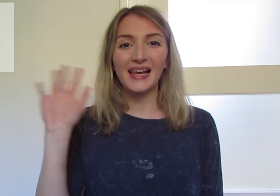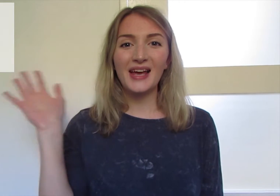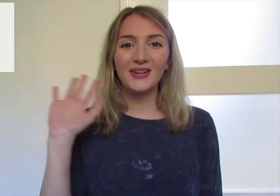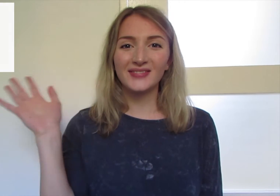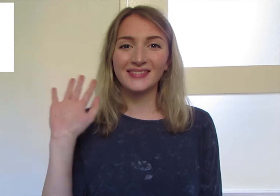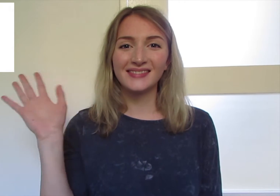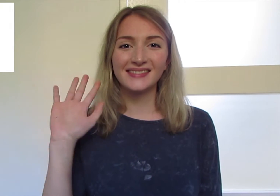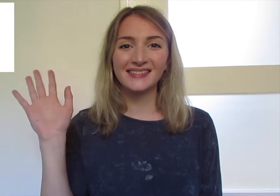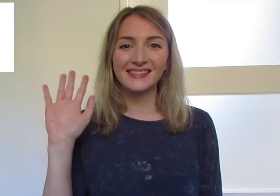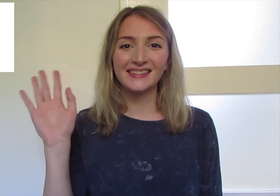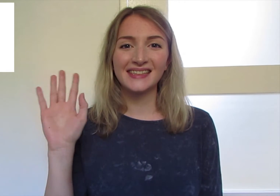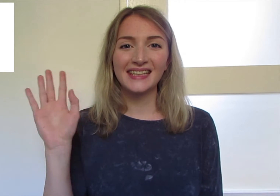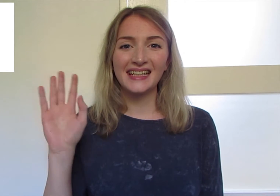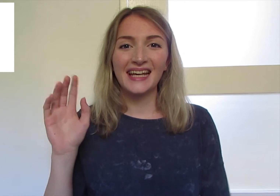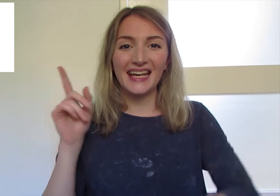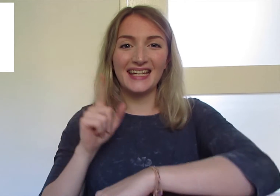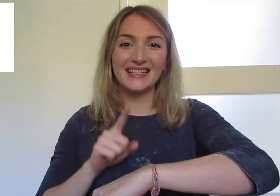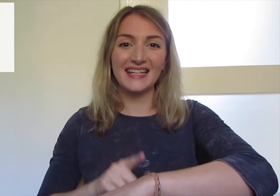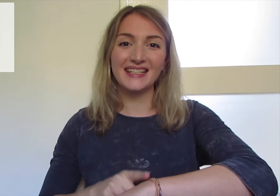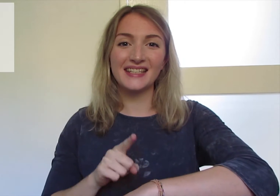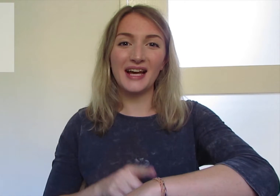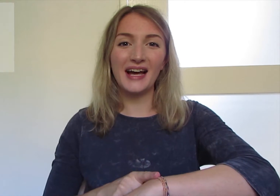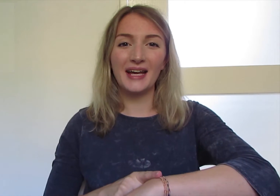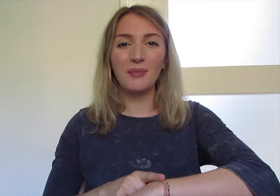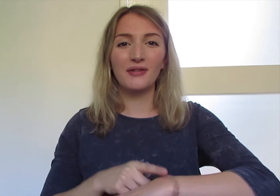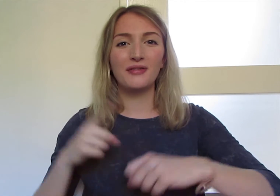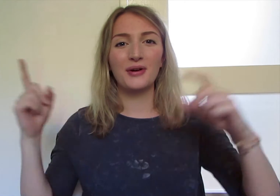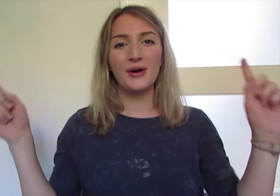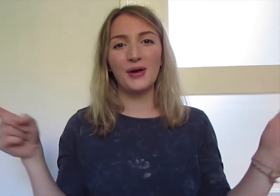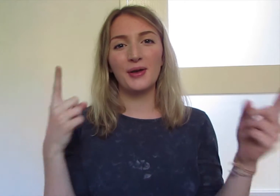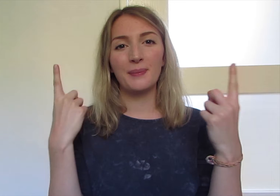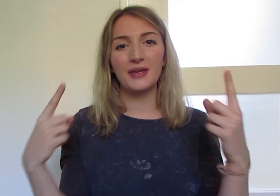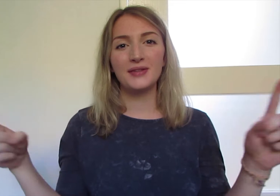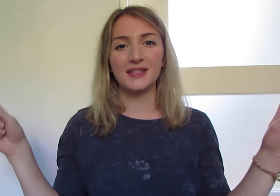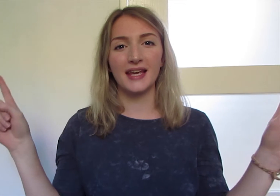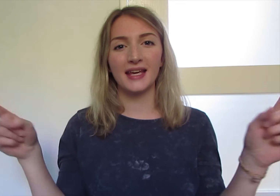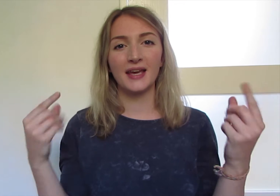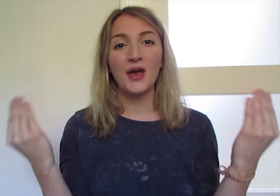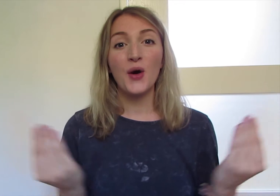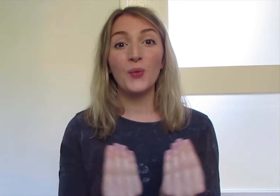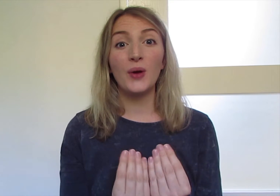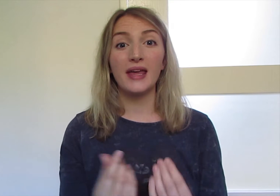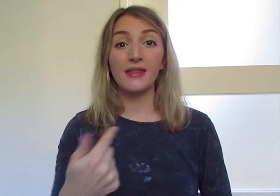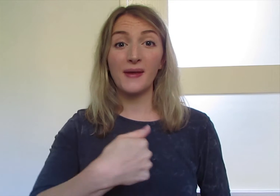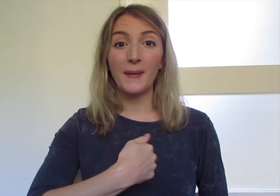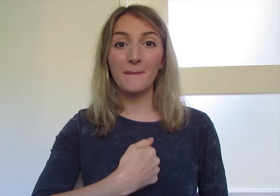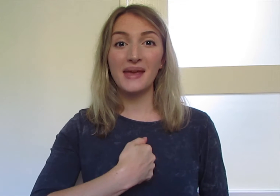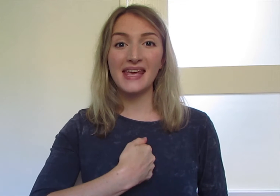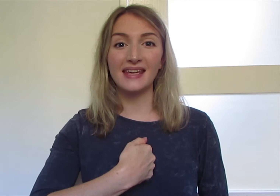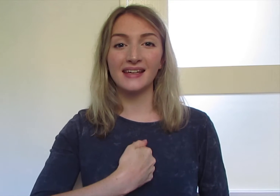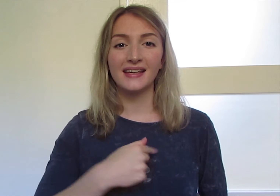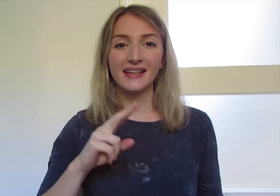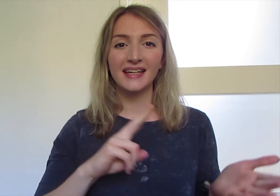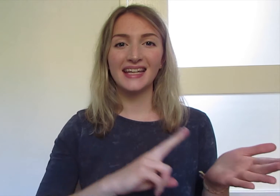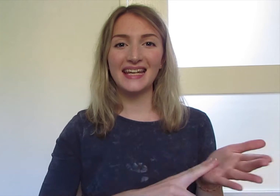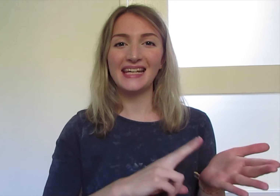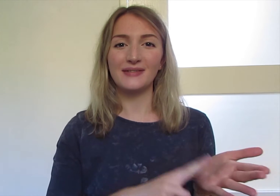Hello! It is time for music with me, Niamh.